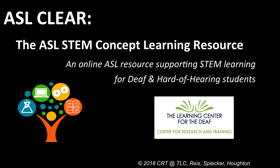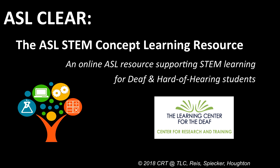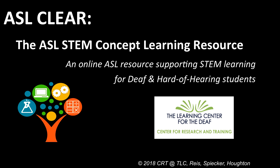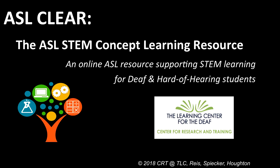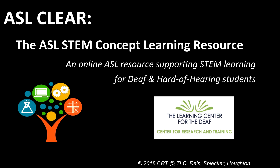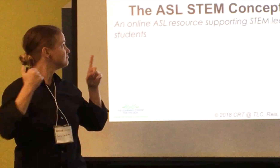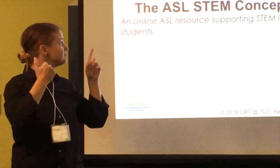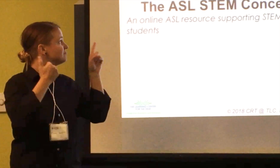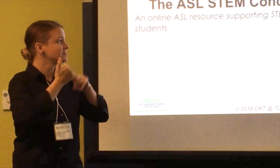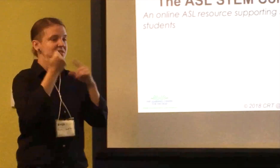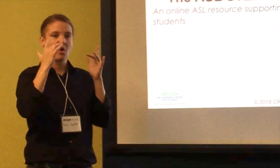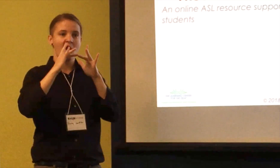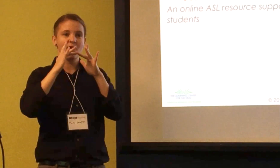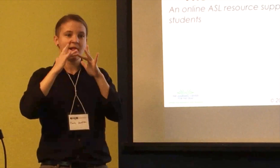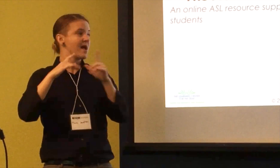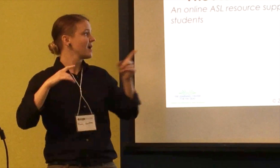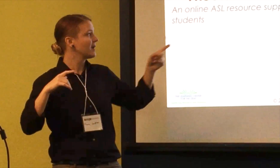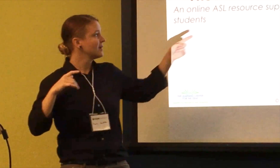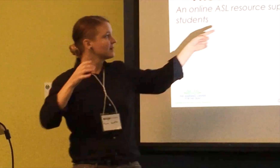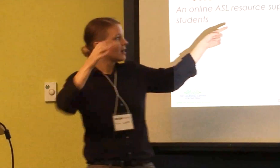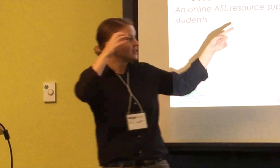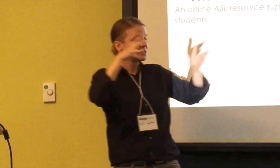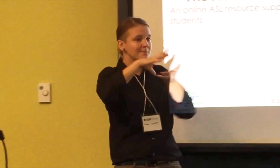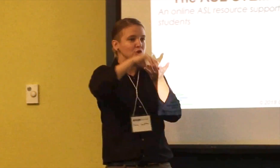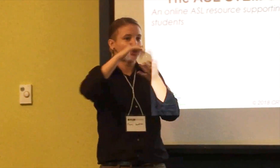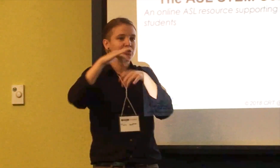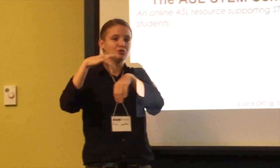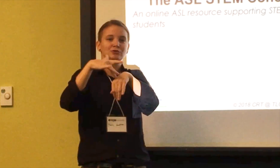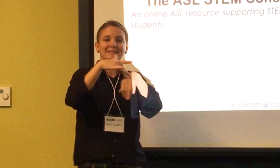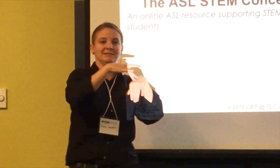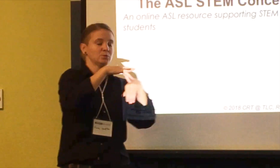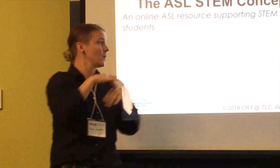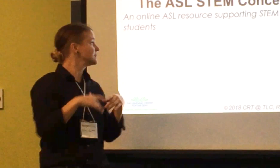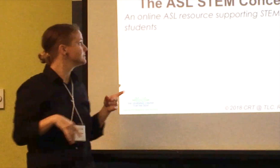So ASL CLEAR is an online resource,